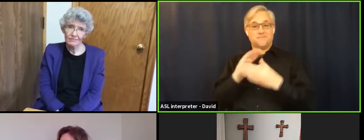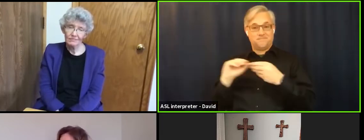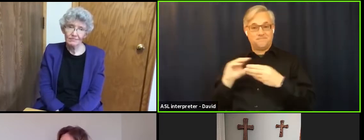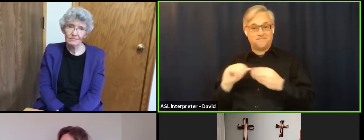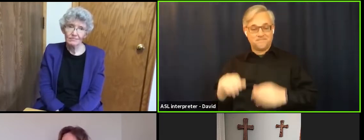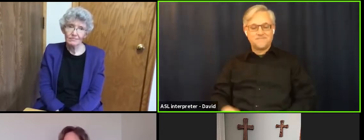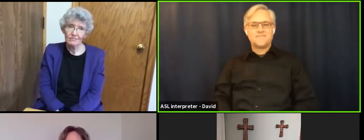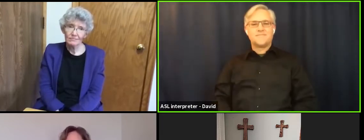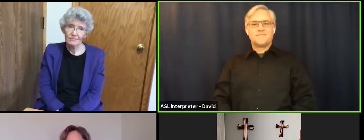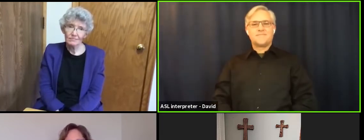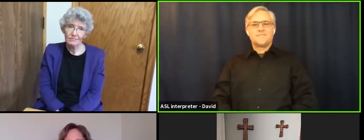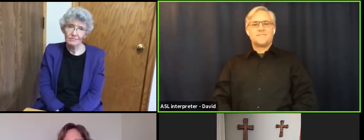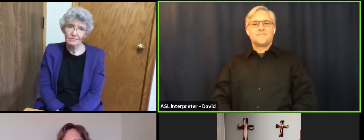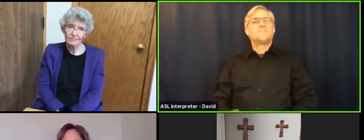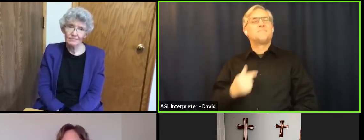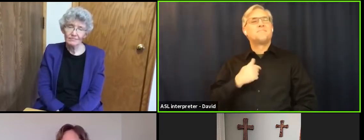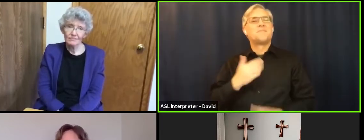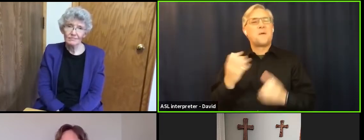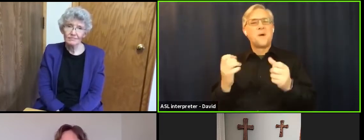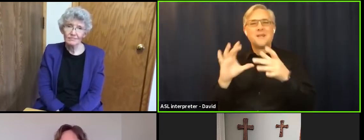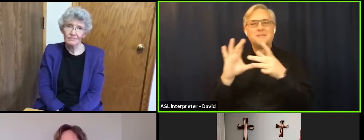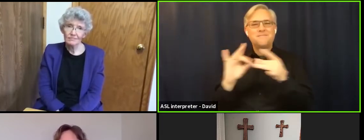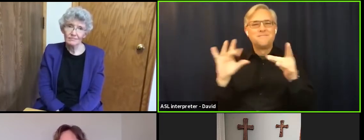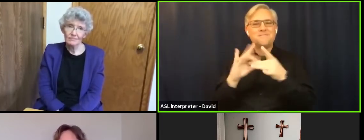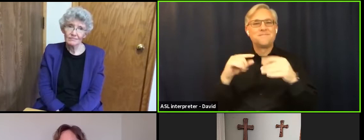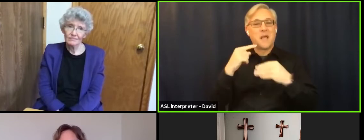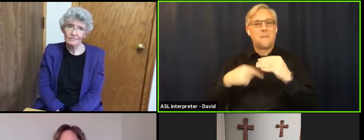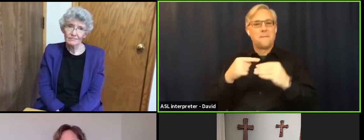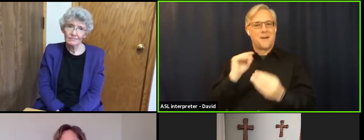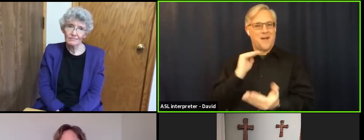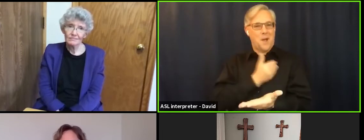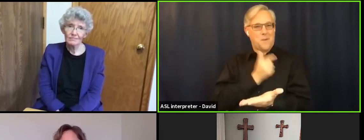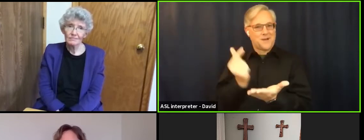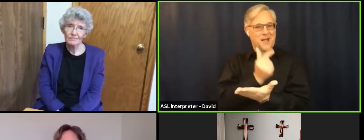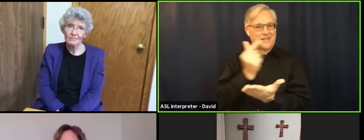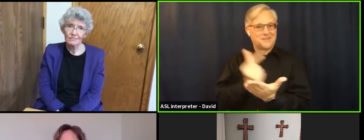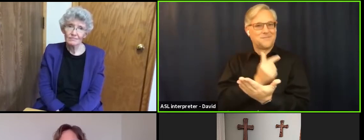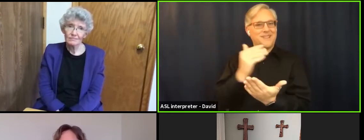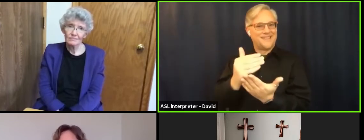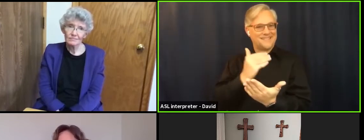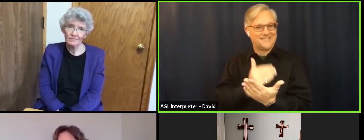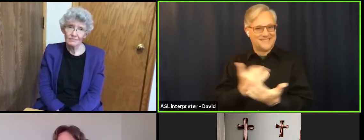I wanted to share a couple of comments about our gospel lesson again